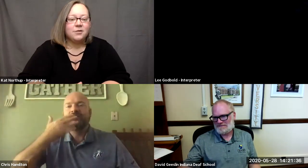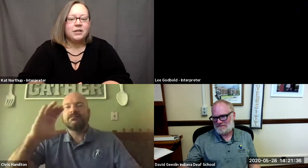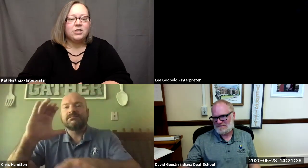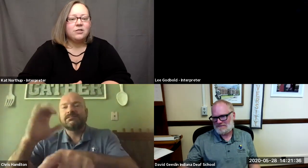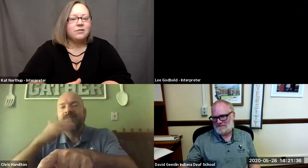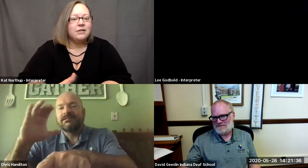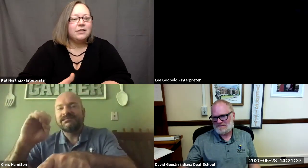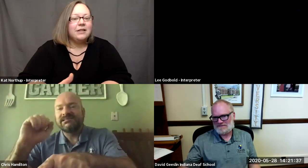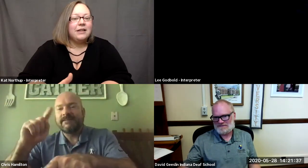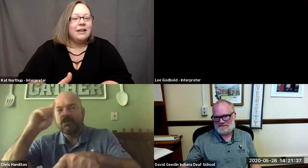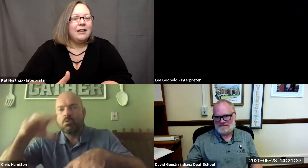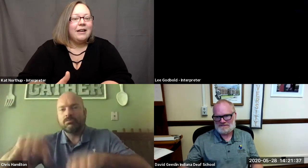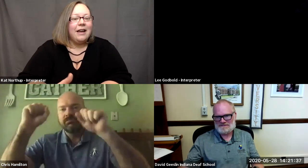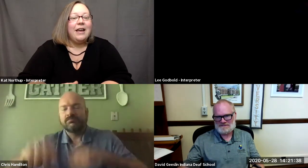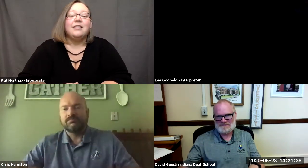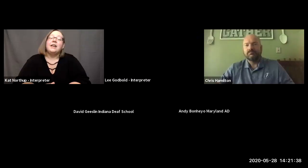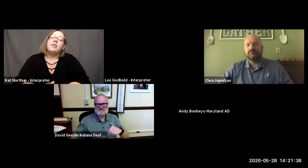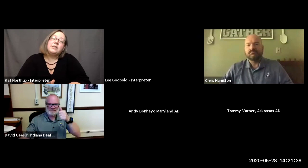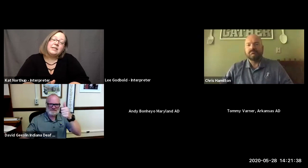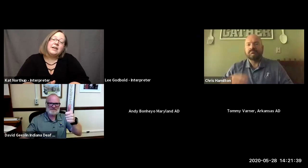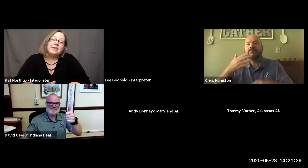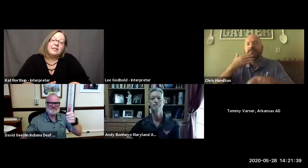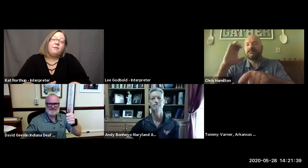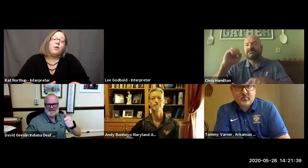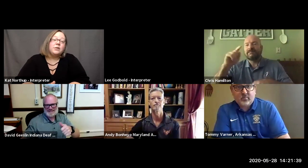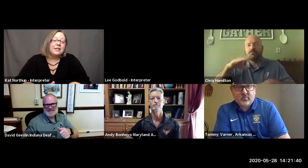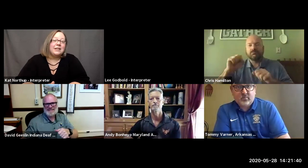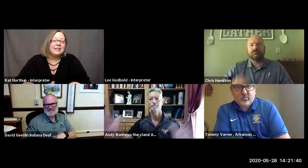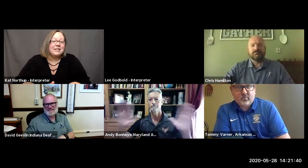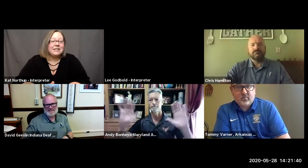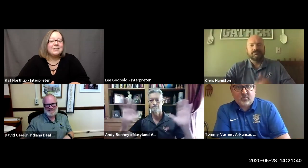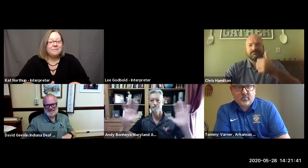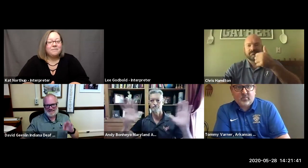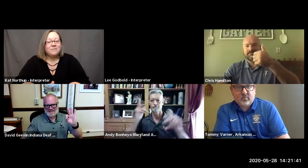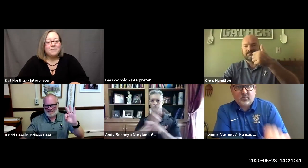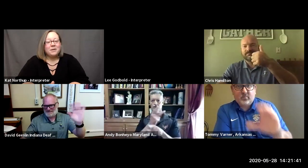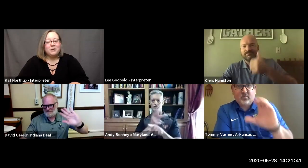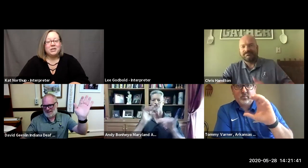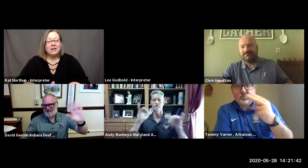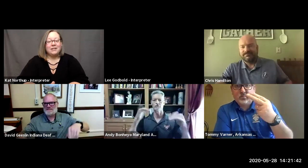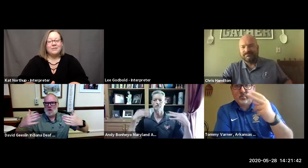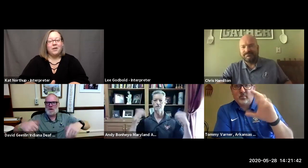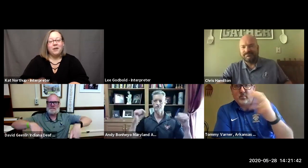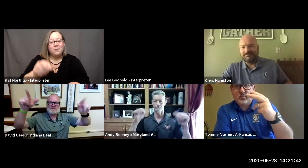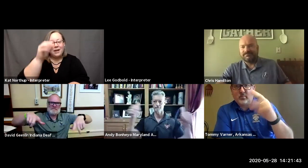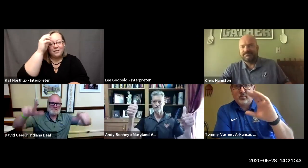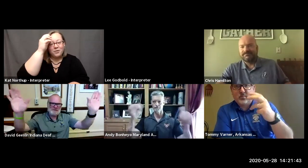much. And thank you, CEASD, for hosting this. Appreciate it. All right, bye,